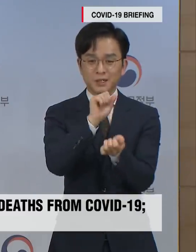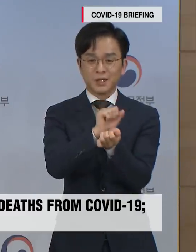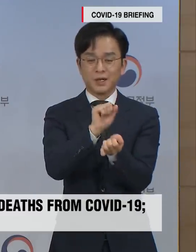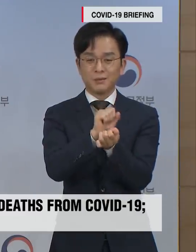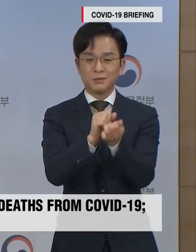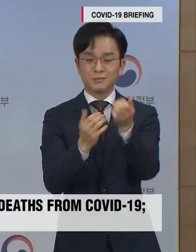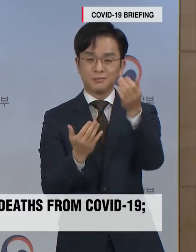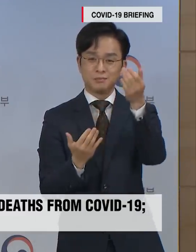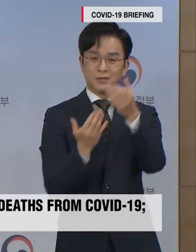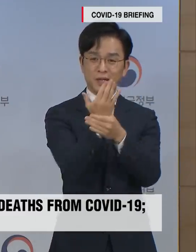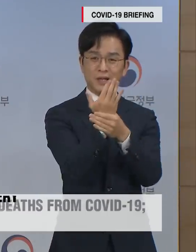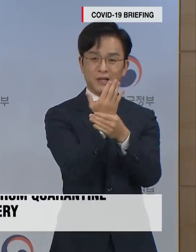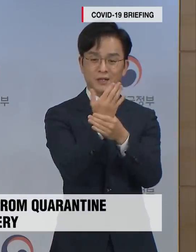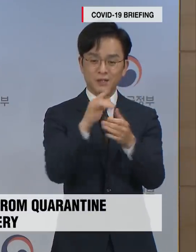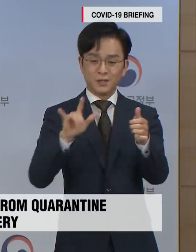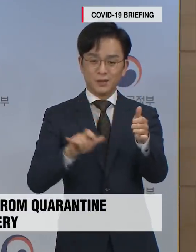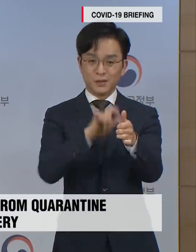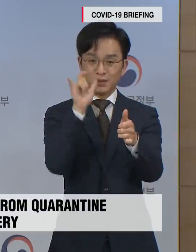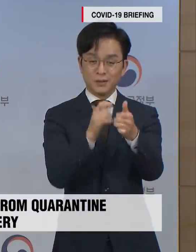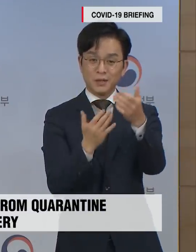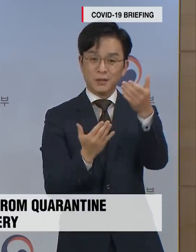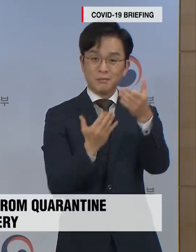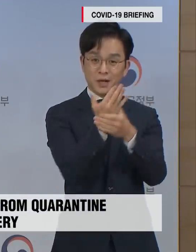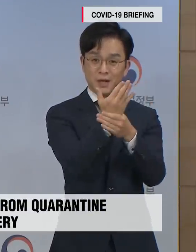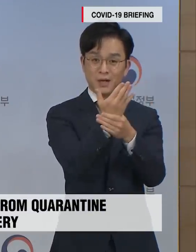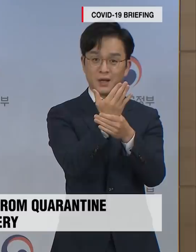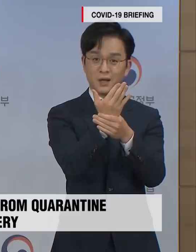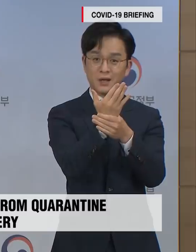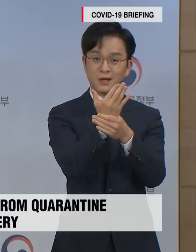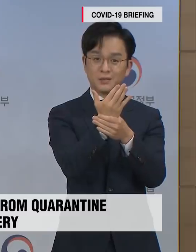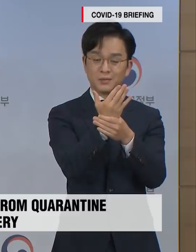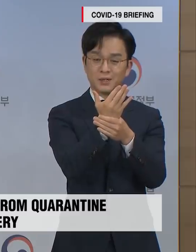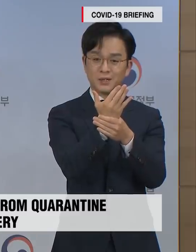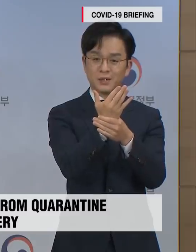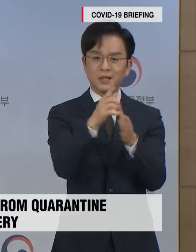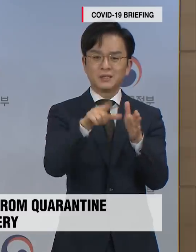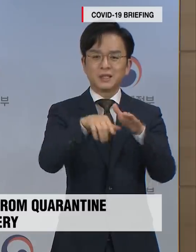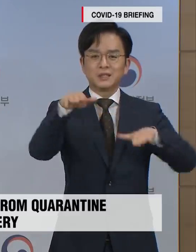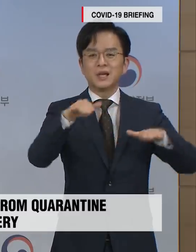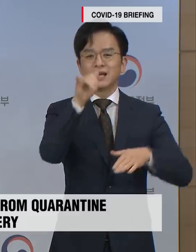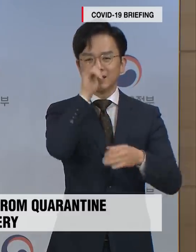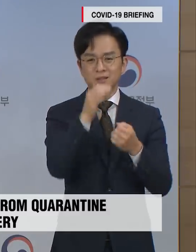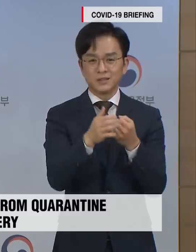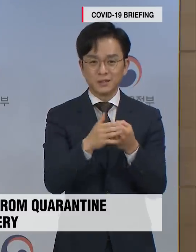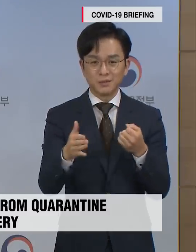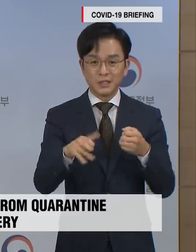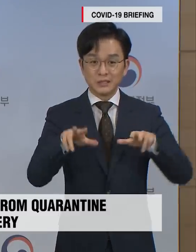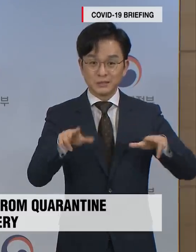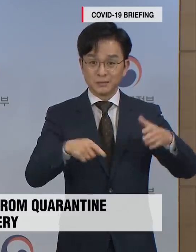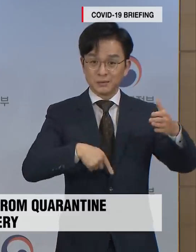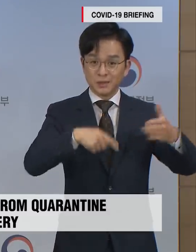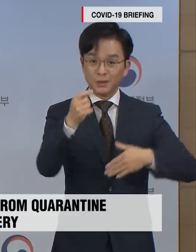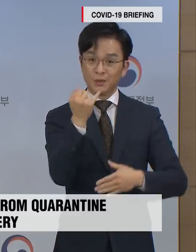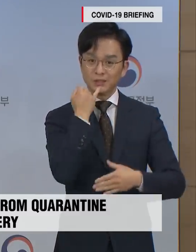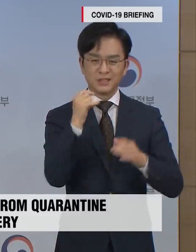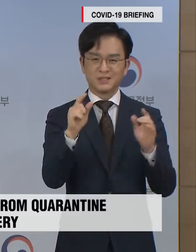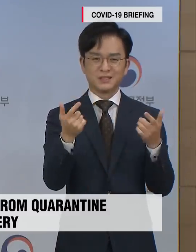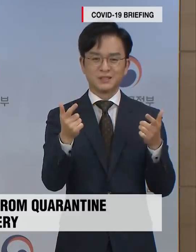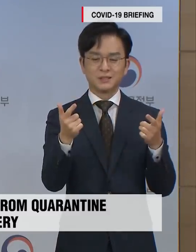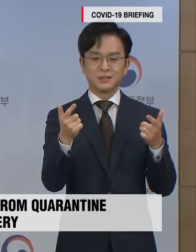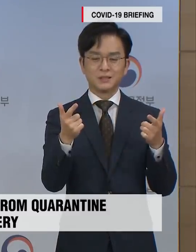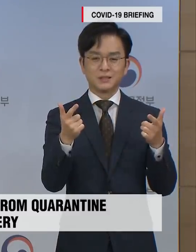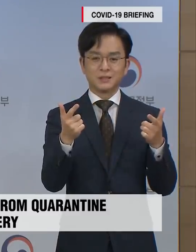However, since there is a time difference in actually showing up as infection, we have to make sure that we do not misconceive it